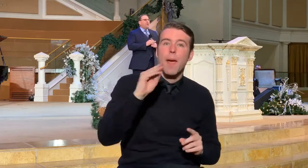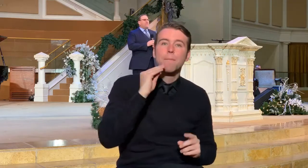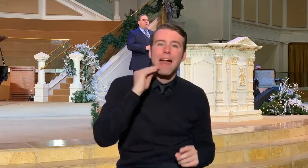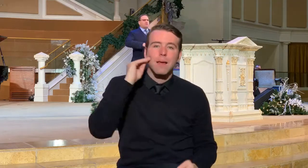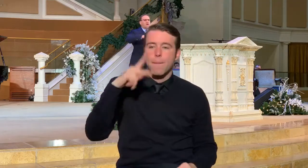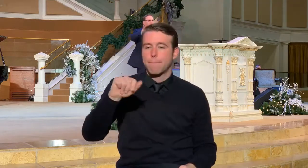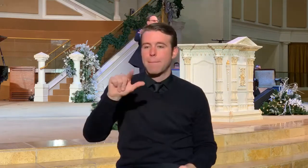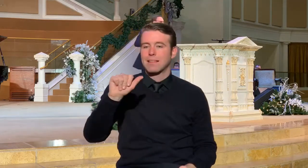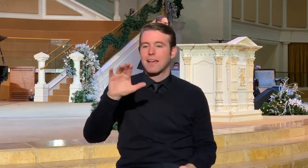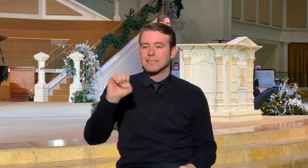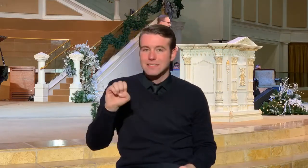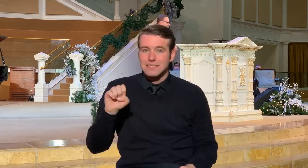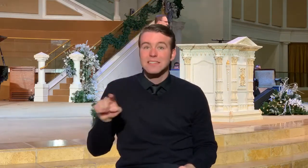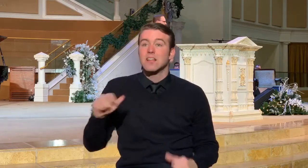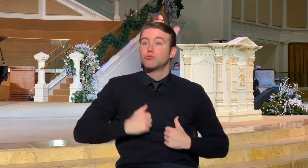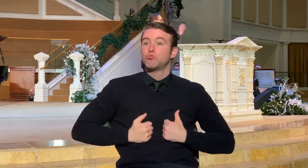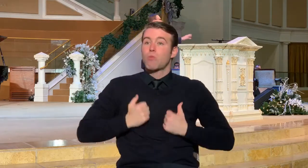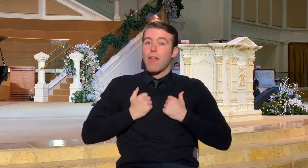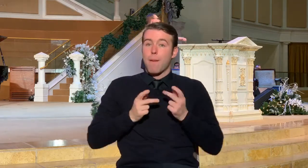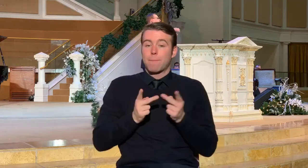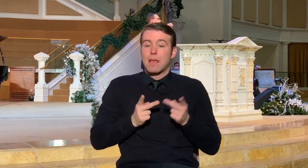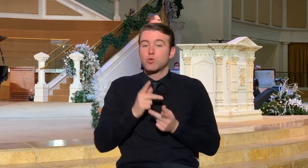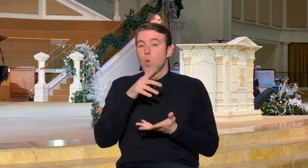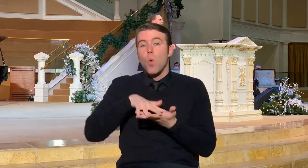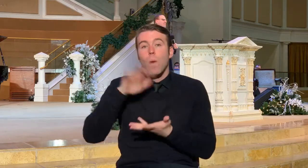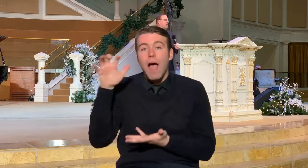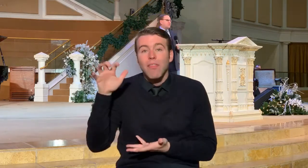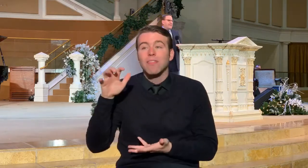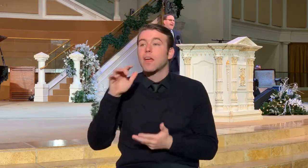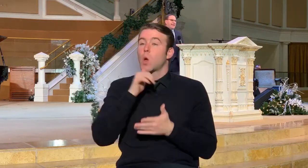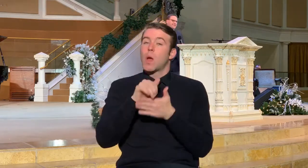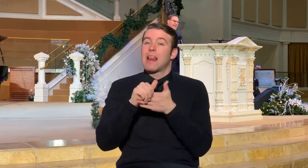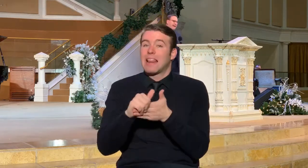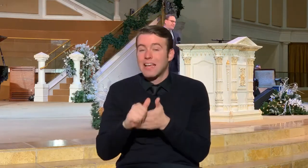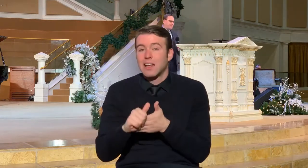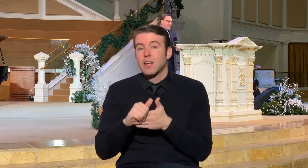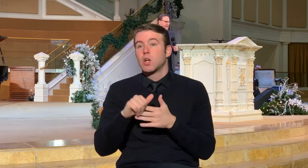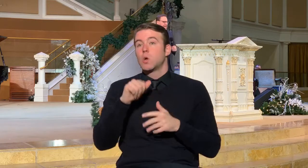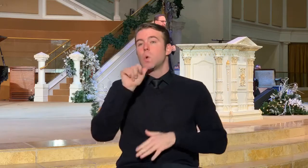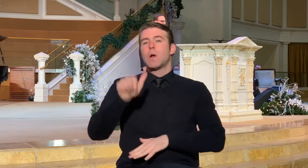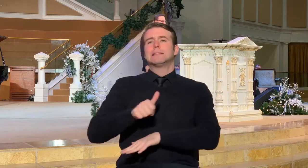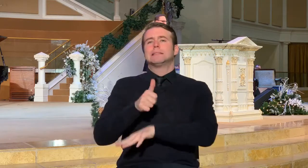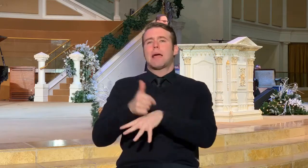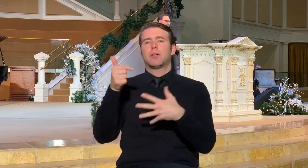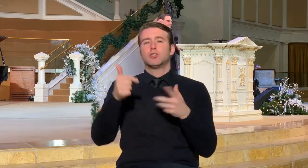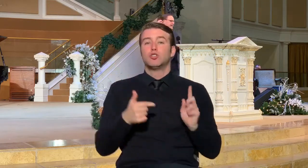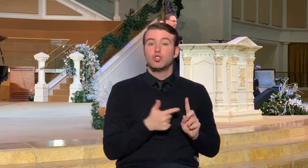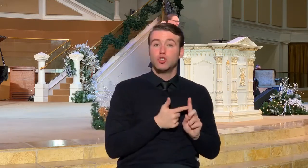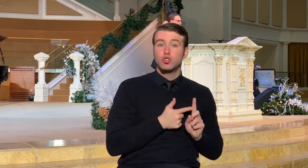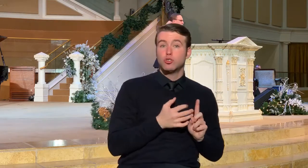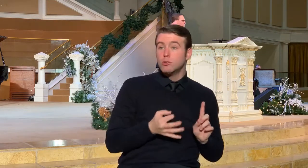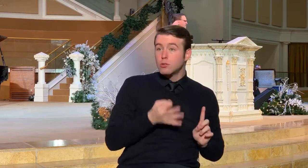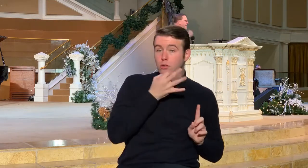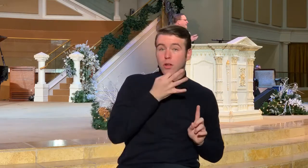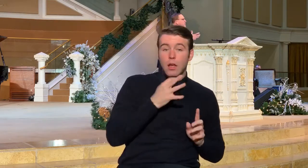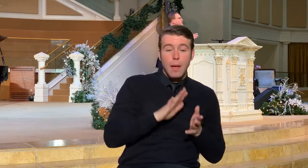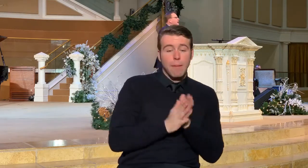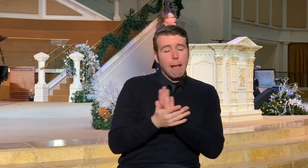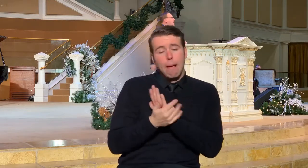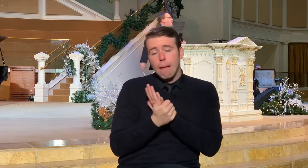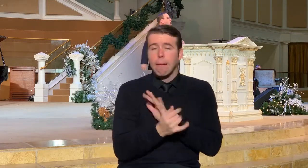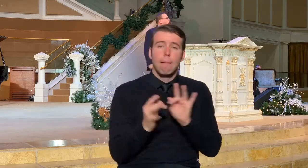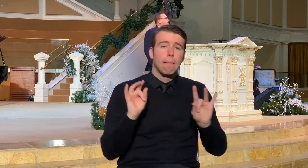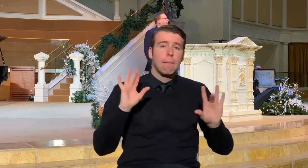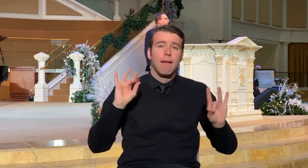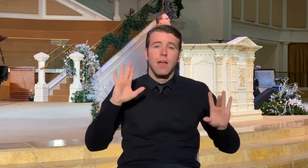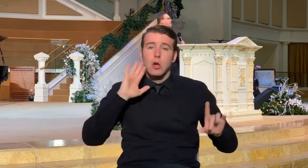people, those dwelling places of the wealthy and the elite and those that had established things. And he had become so skilled,